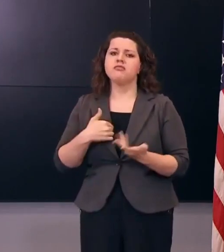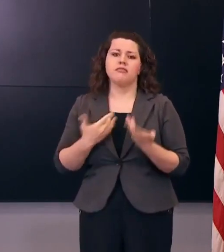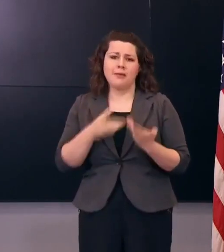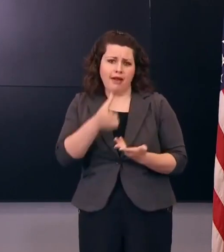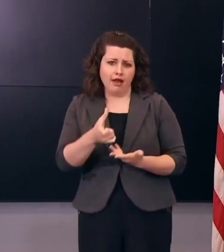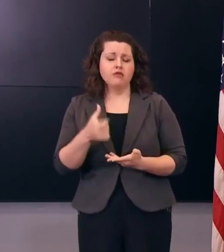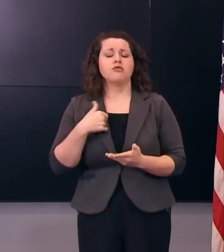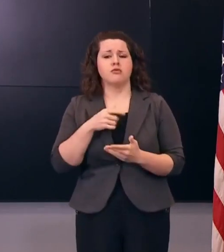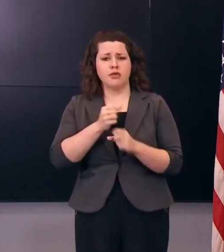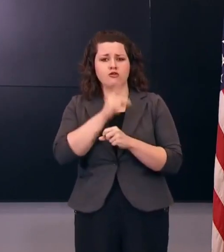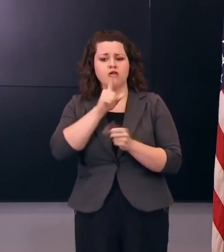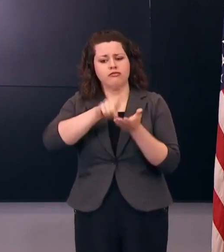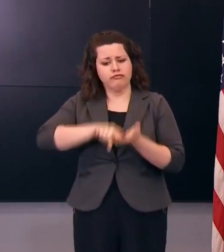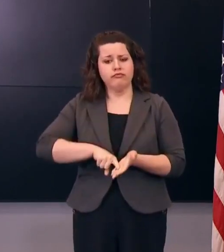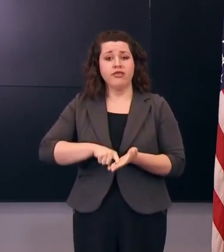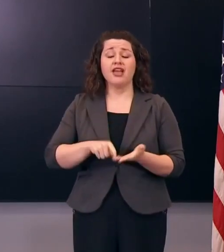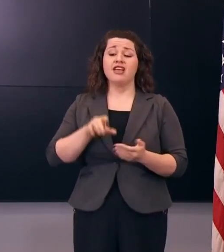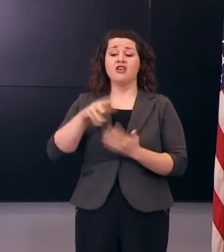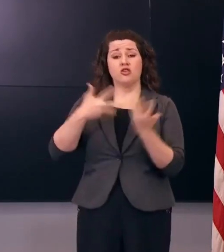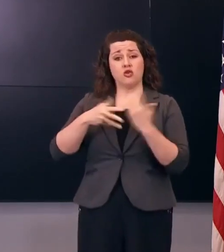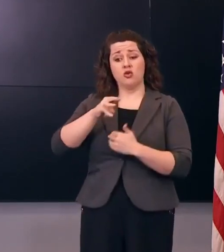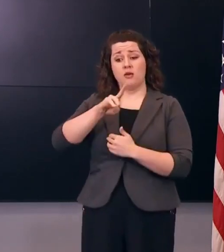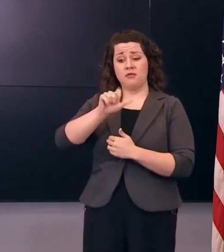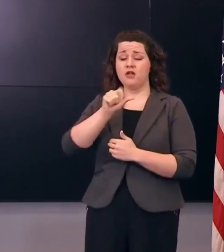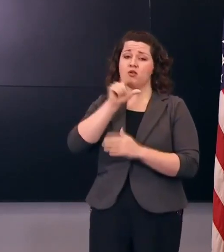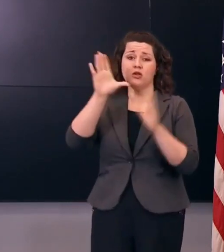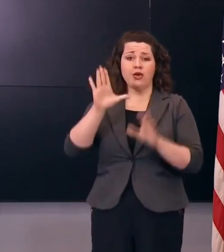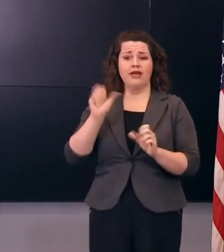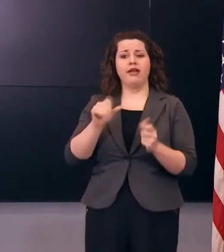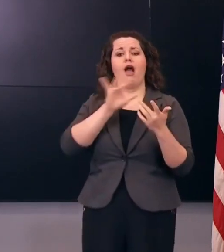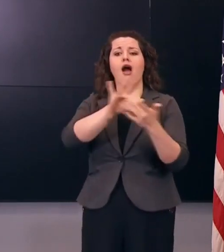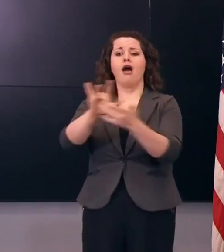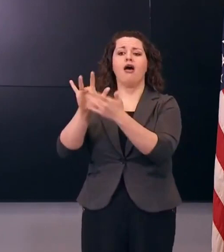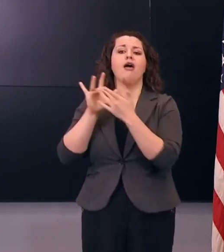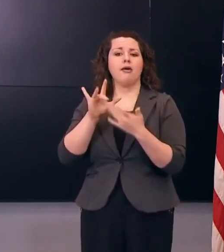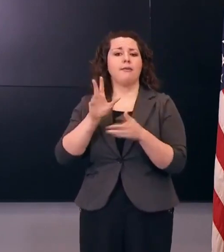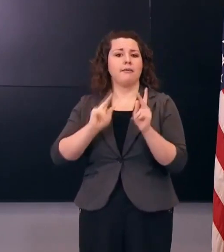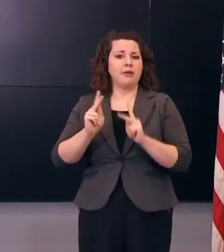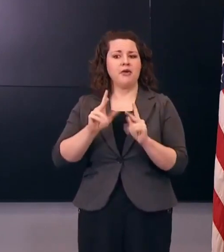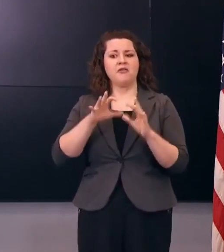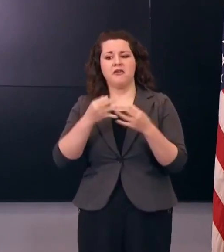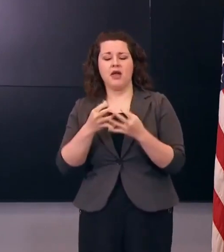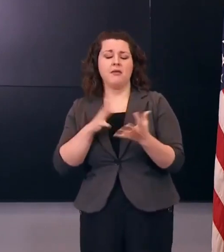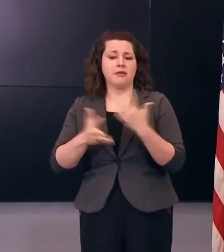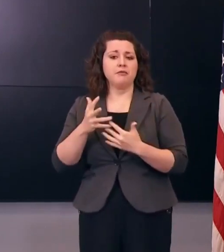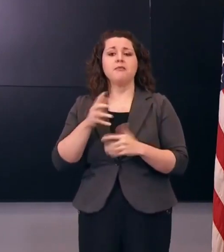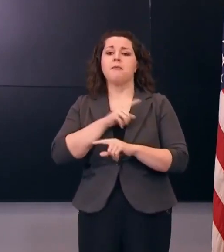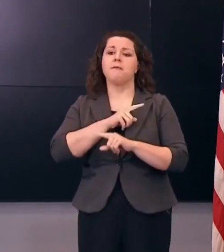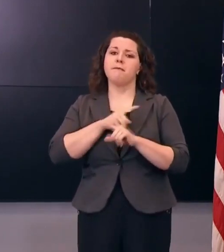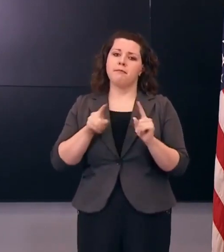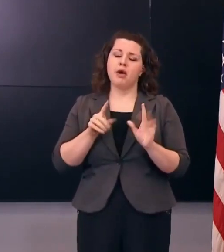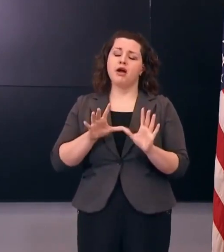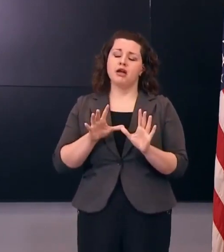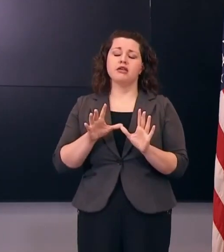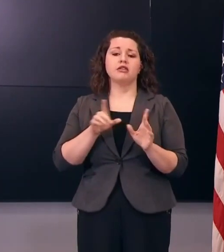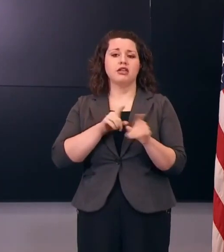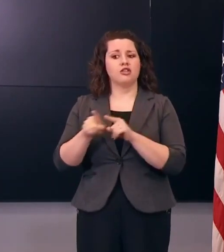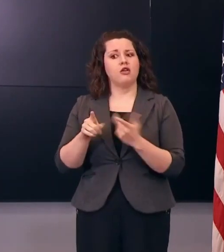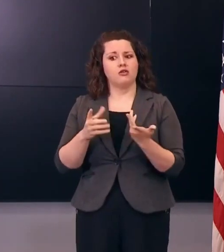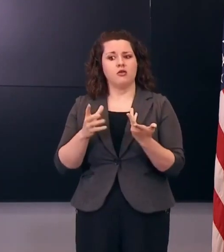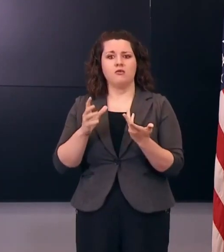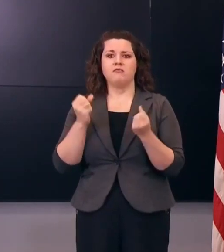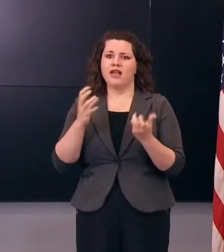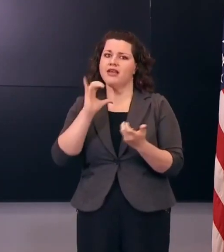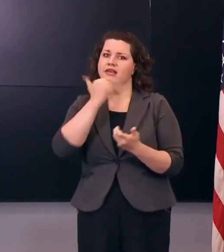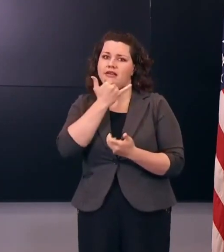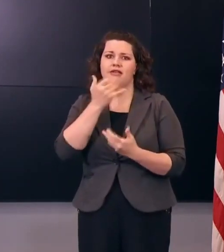connected with friends and family, especially while we're social distancing and spending more time at home. But it's also ripe for